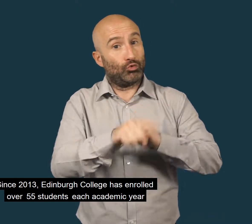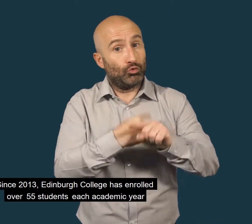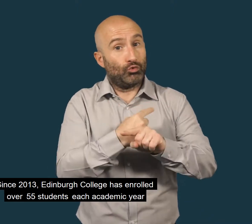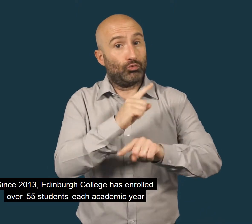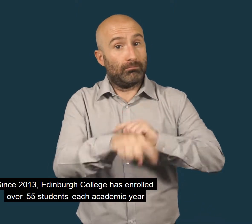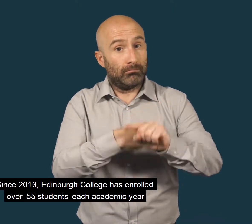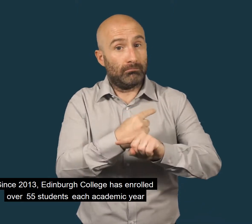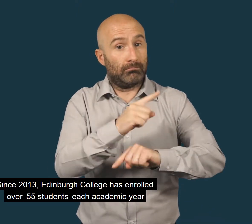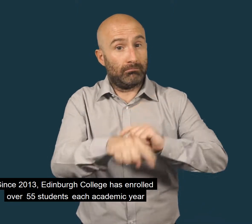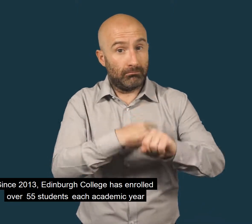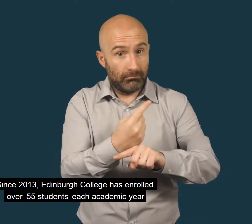deaf or are hard of hearing